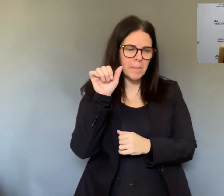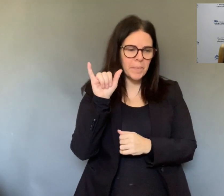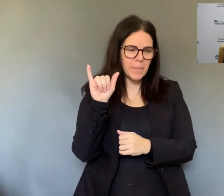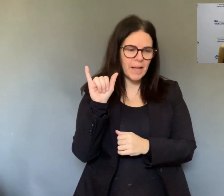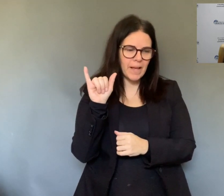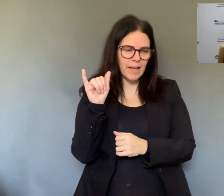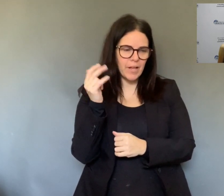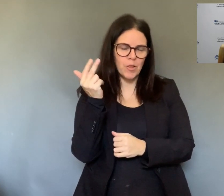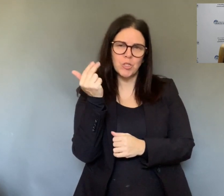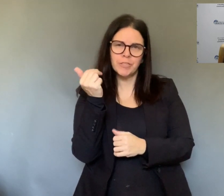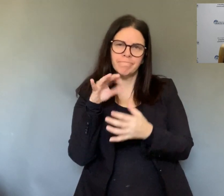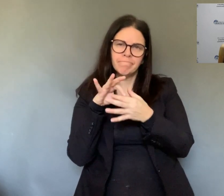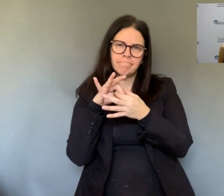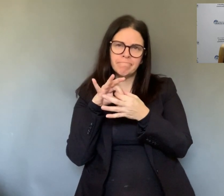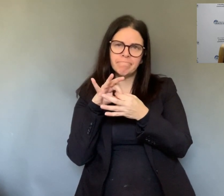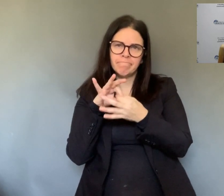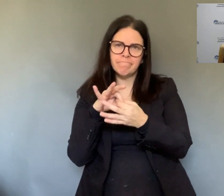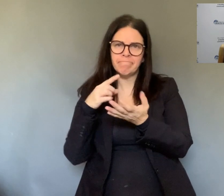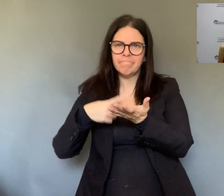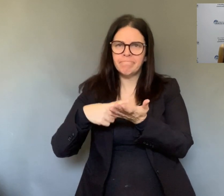20,907 cases in Ontario.